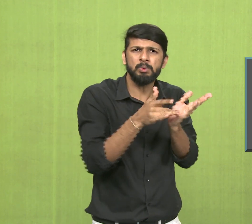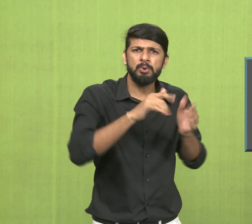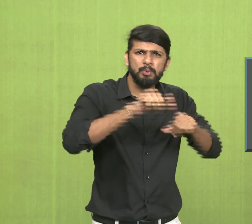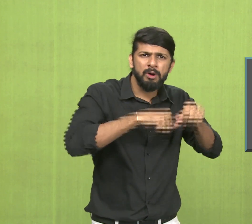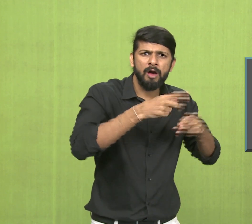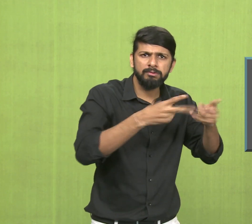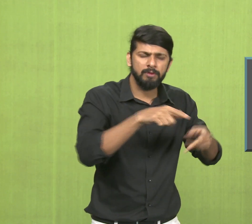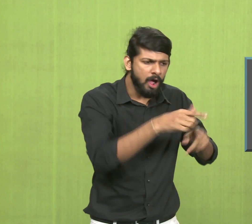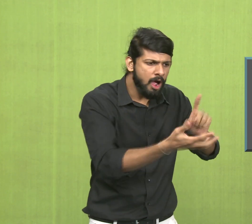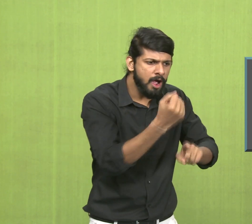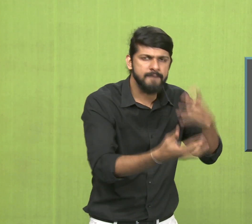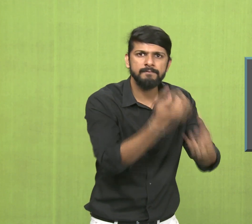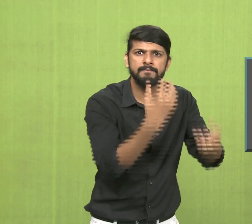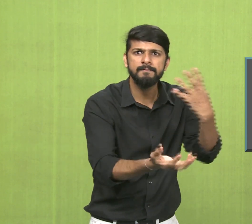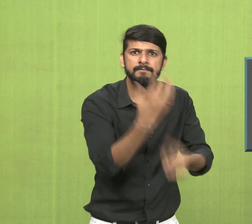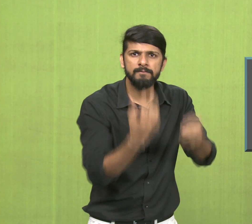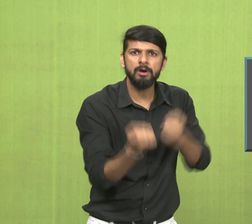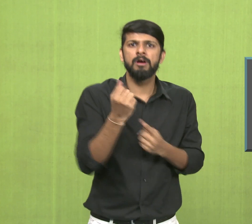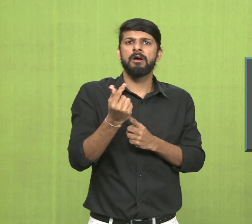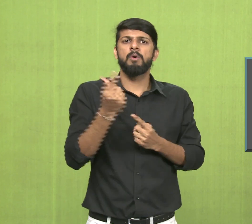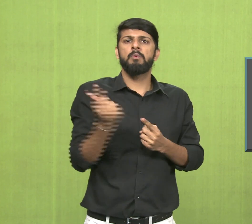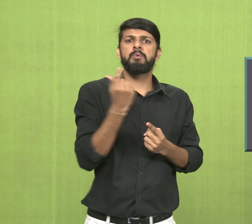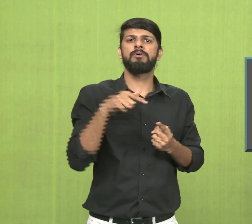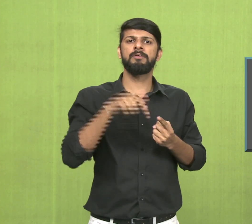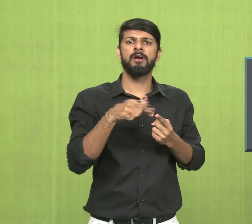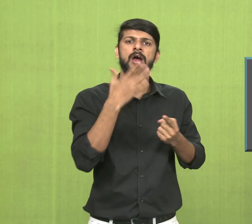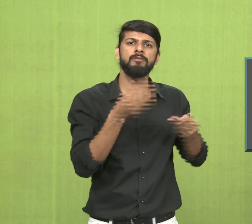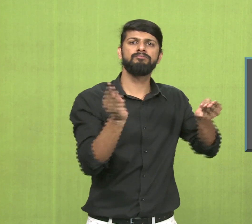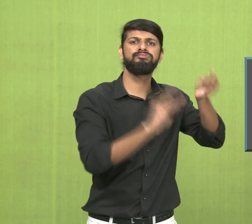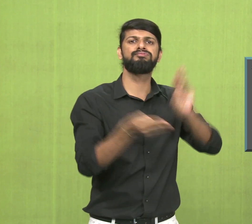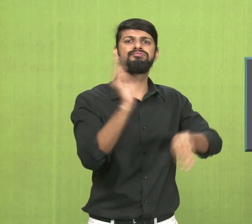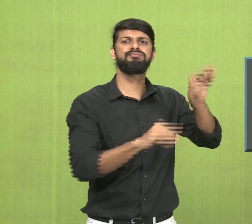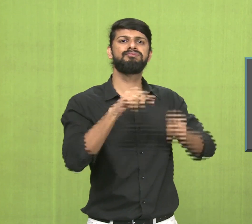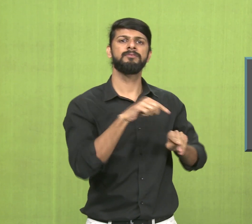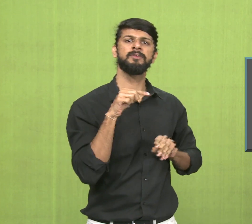materials in their geophysical location.